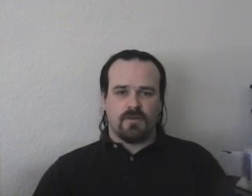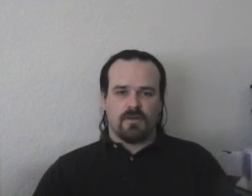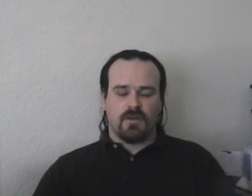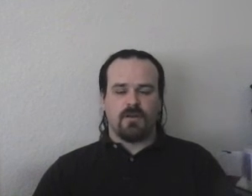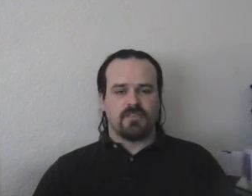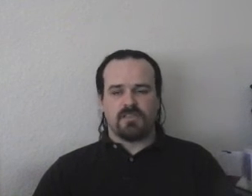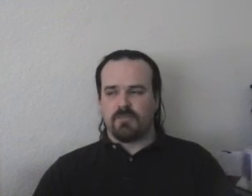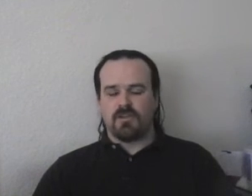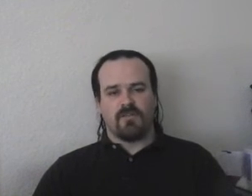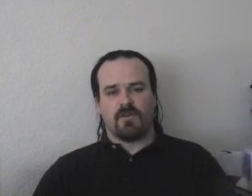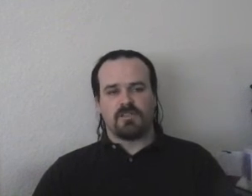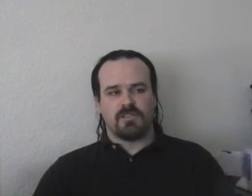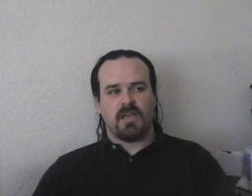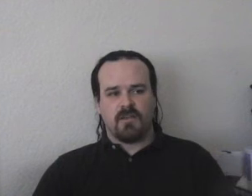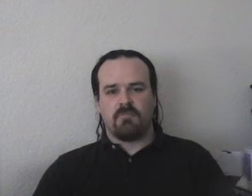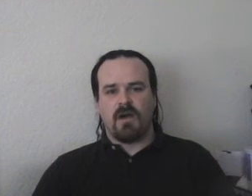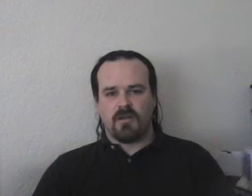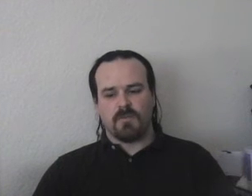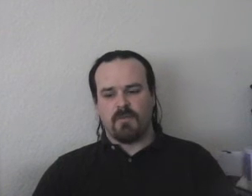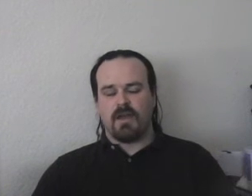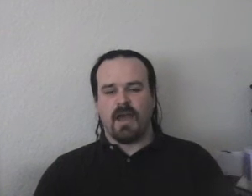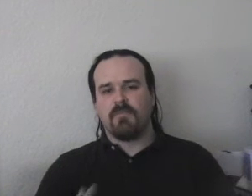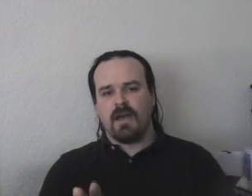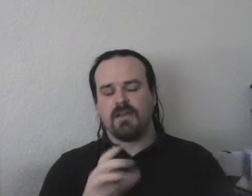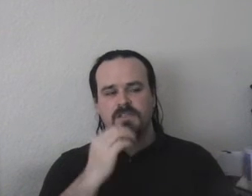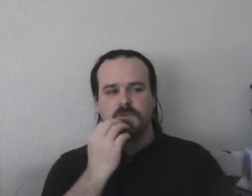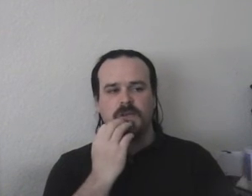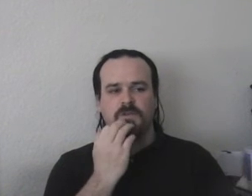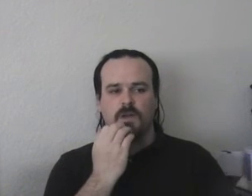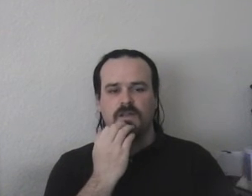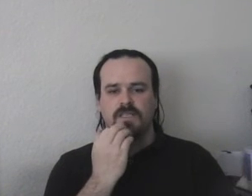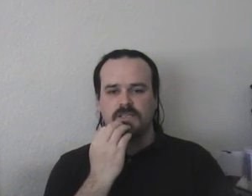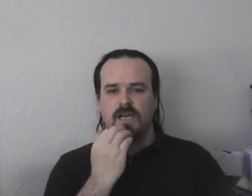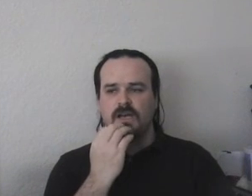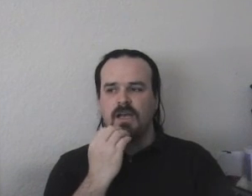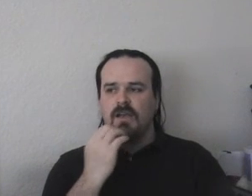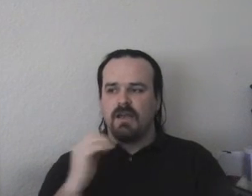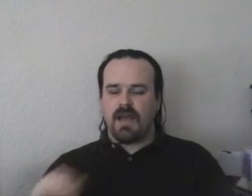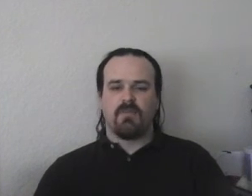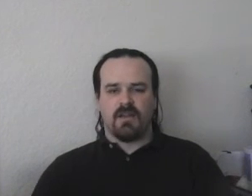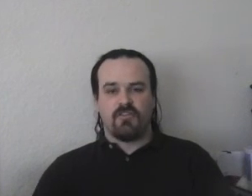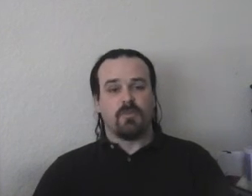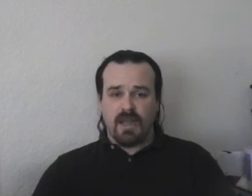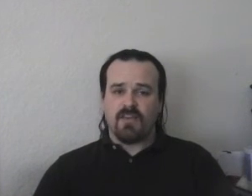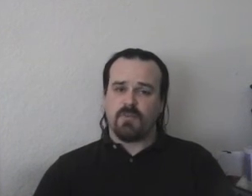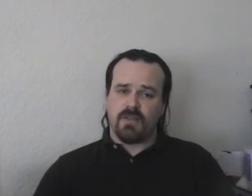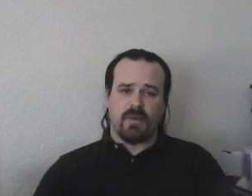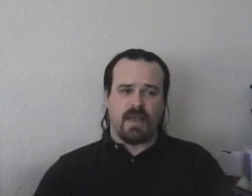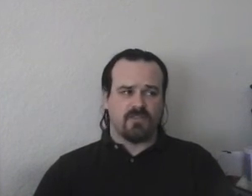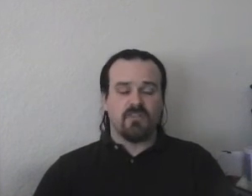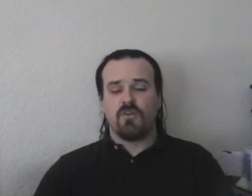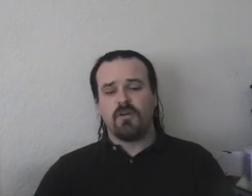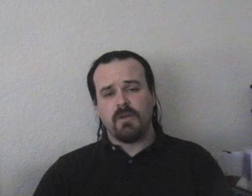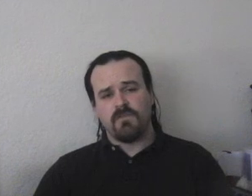You know, it just, I'm sorry, folks, it just, it boggles my mind. I'm not in a situation where this is an adamant issue, but it has been in the past, and it's going to be in the